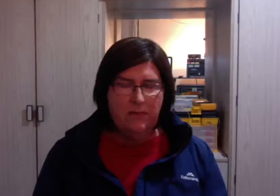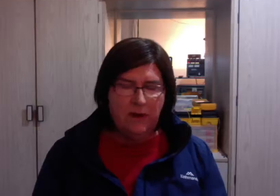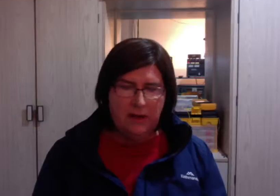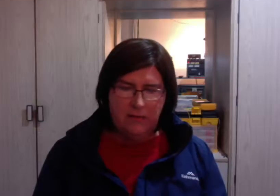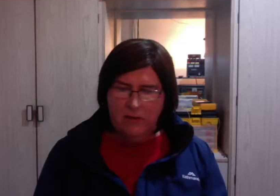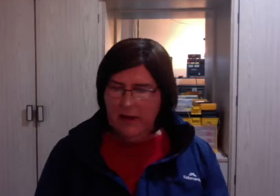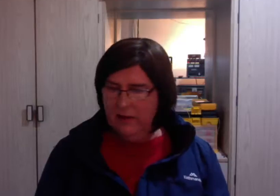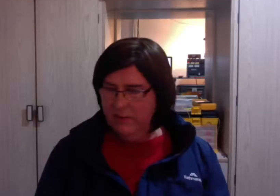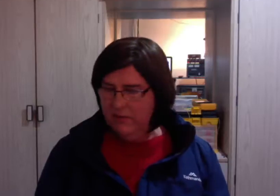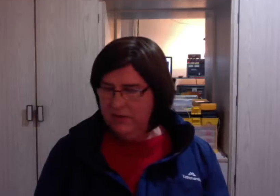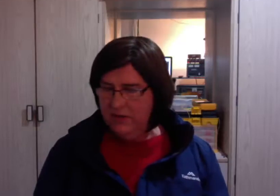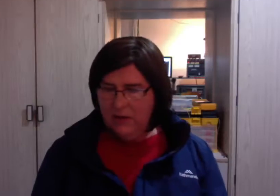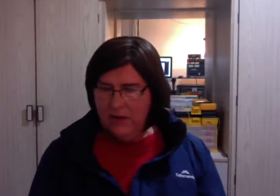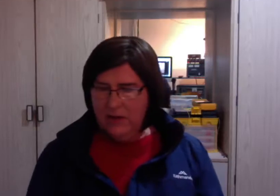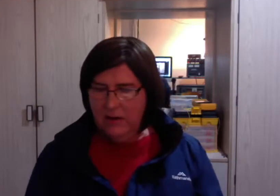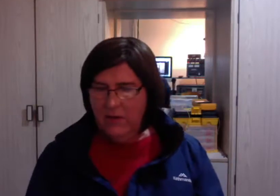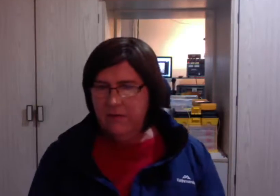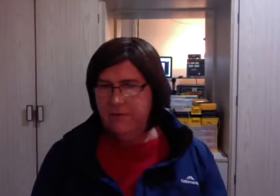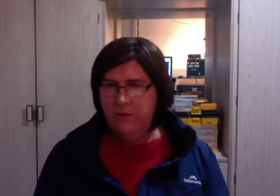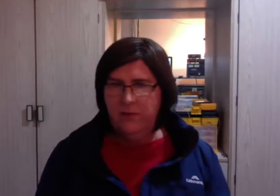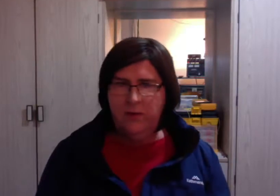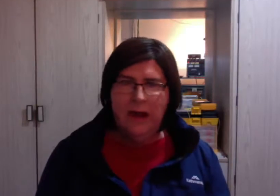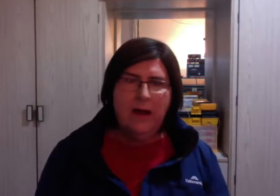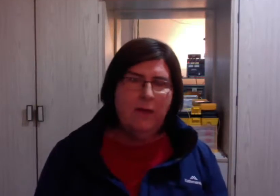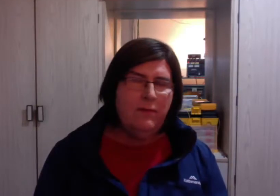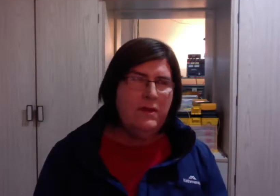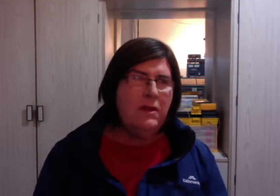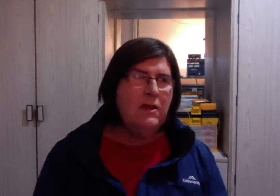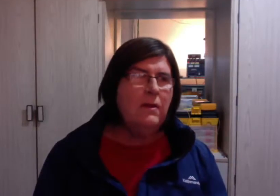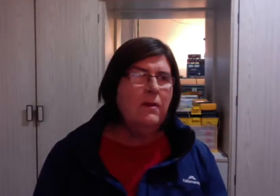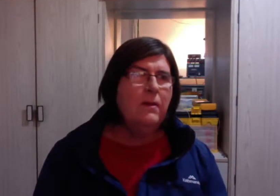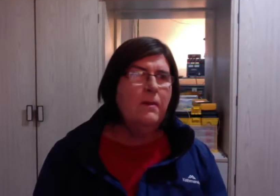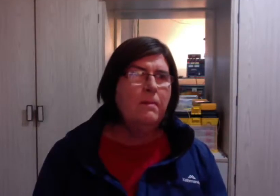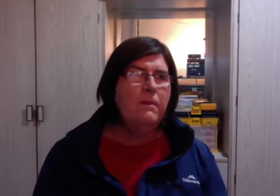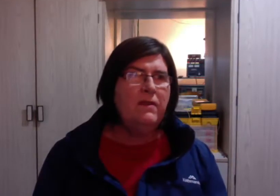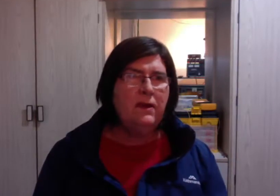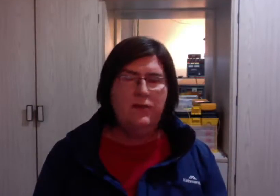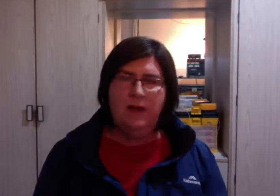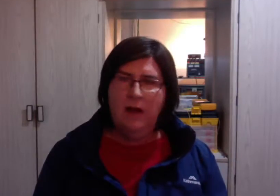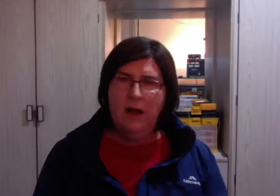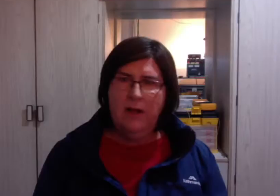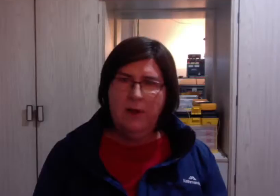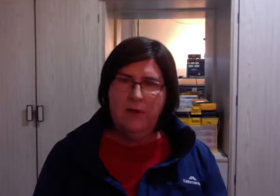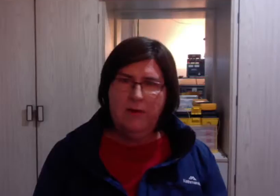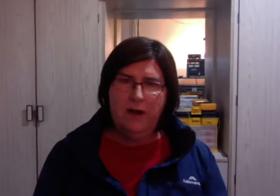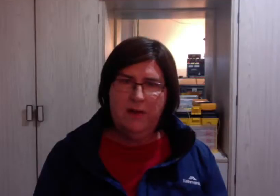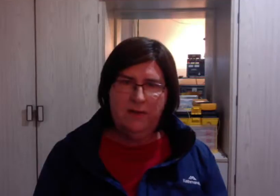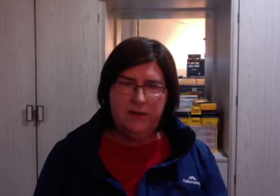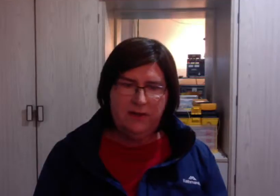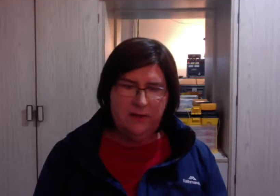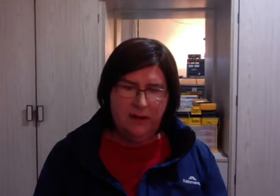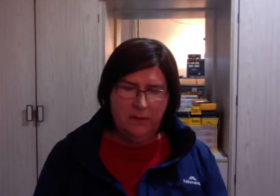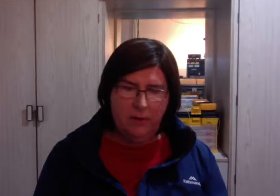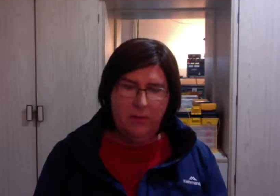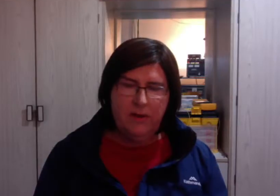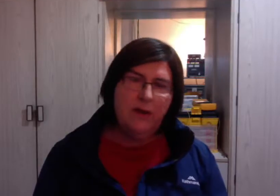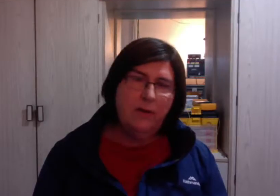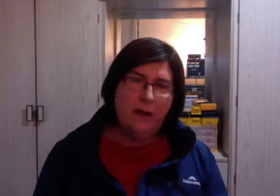going to give away a little bit of a secret here, is I filter out the vehicles that are highly modified and suggest that they probably don't come